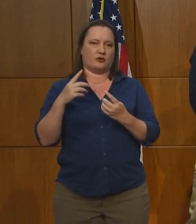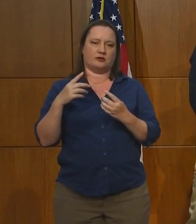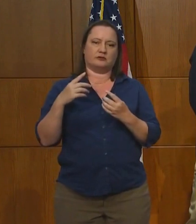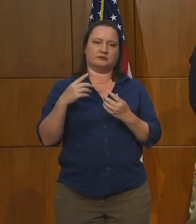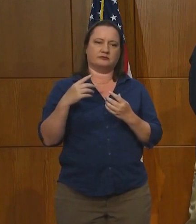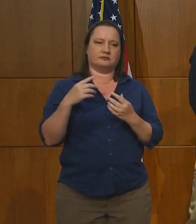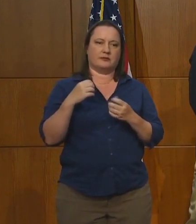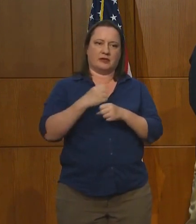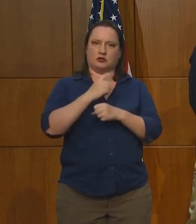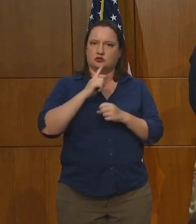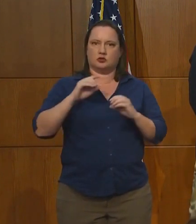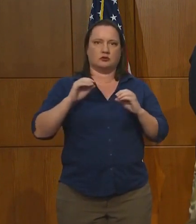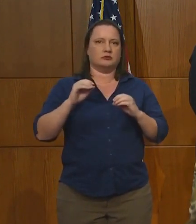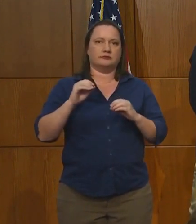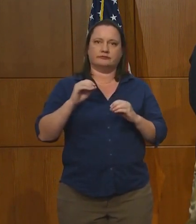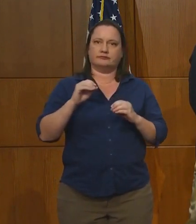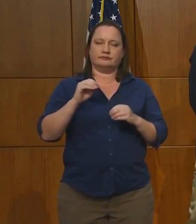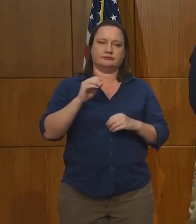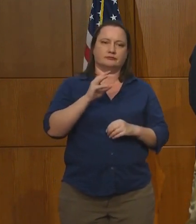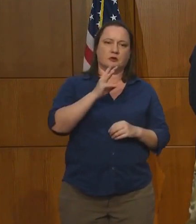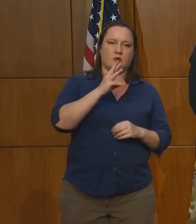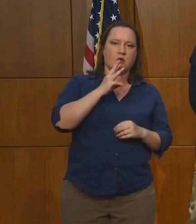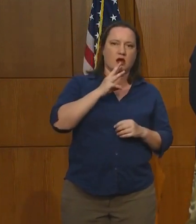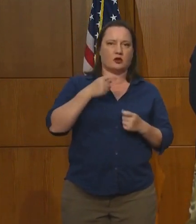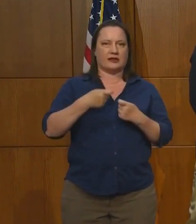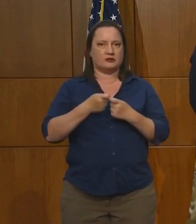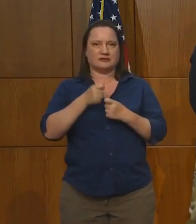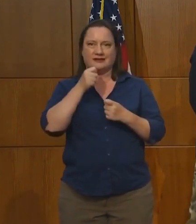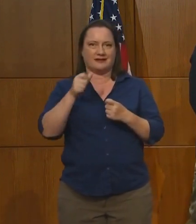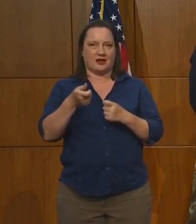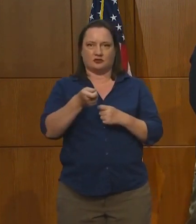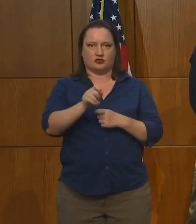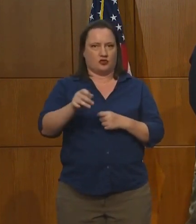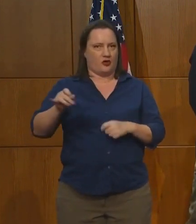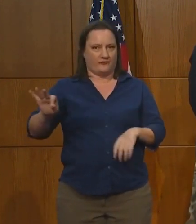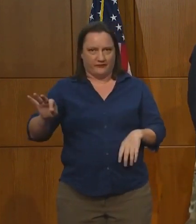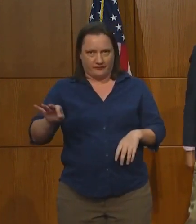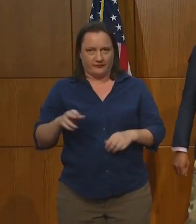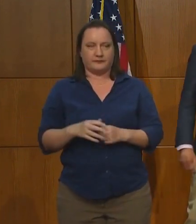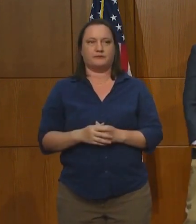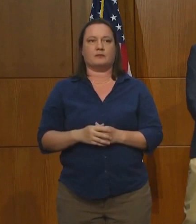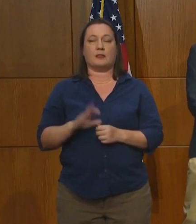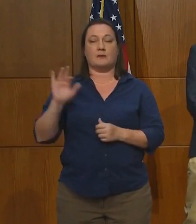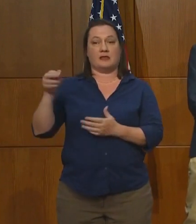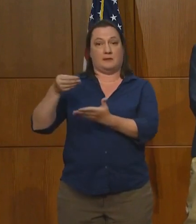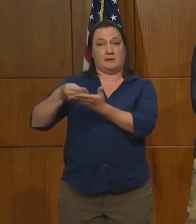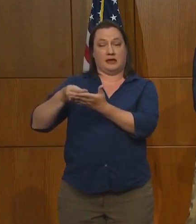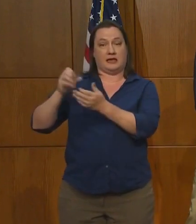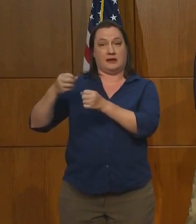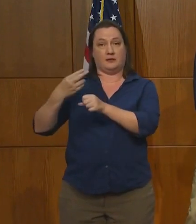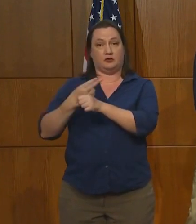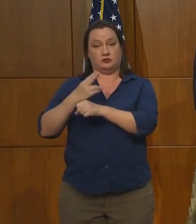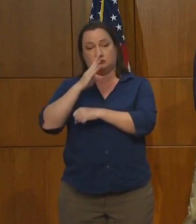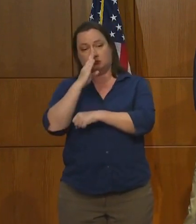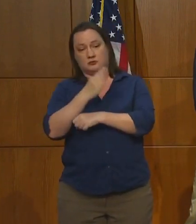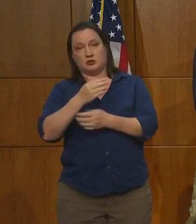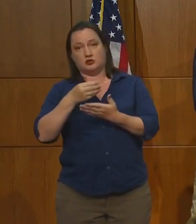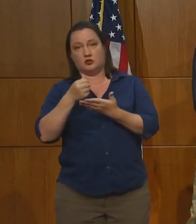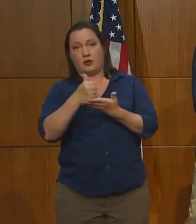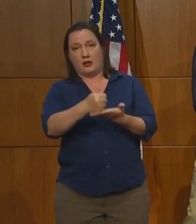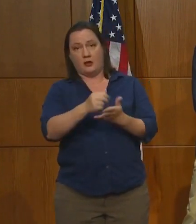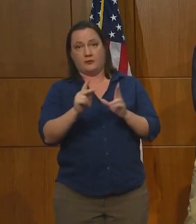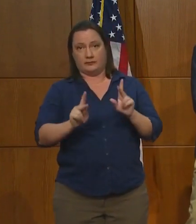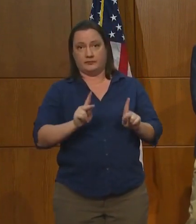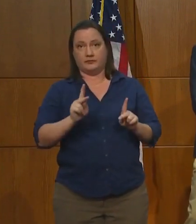utility cutoffs or non-cutoffs are still in place, but those monies can be used directly to help those